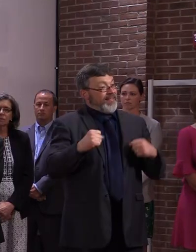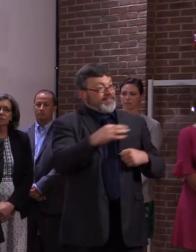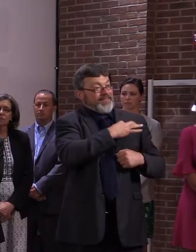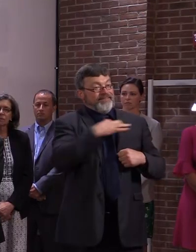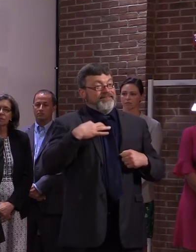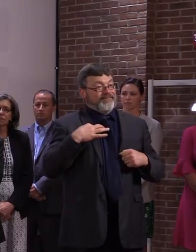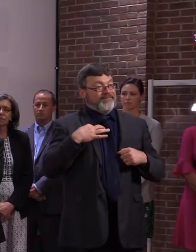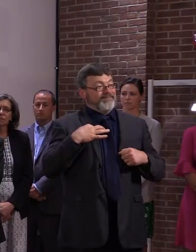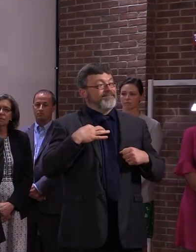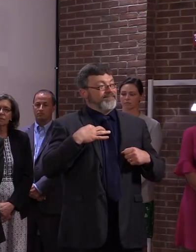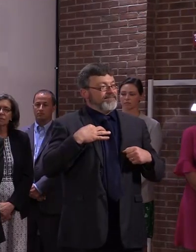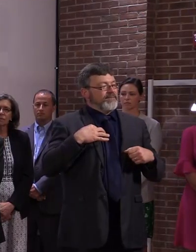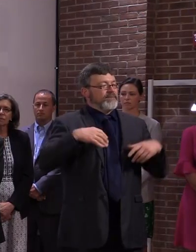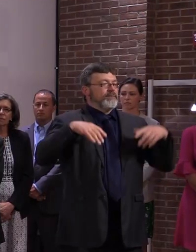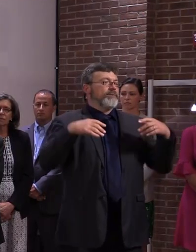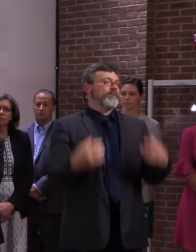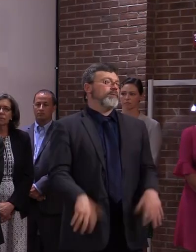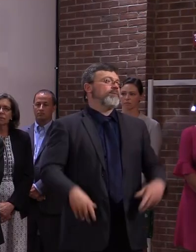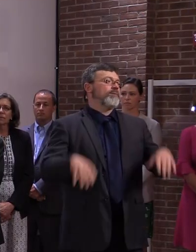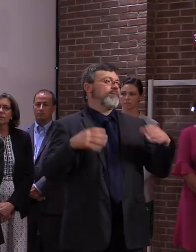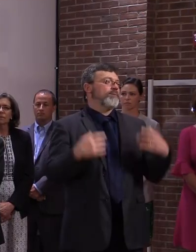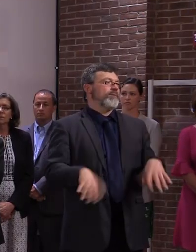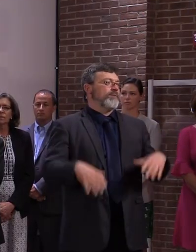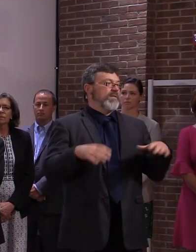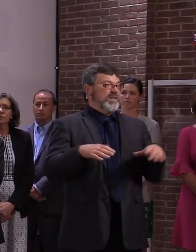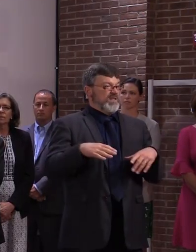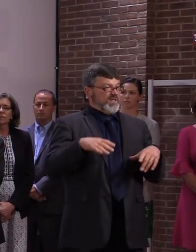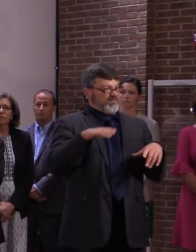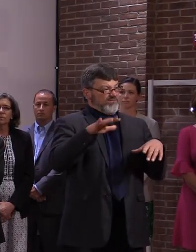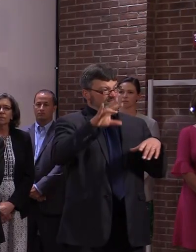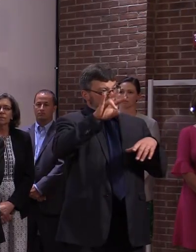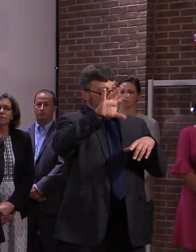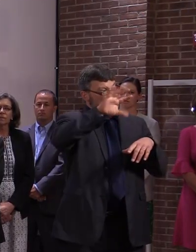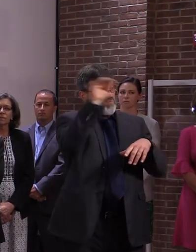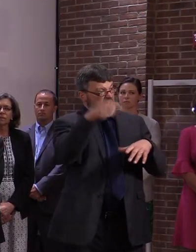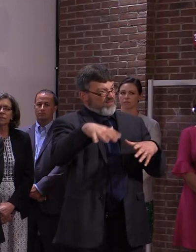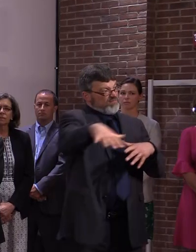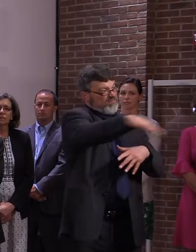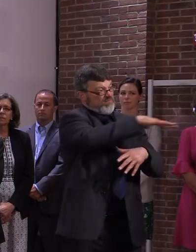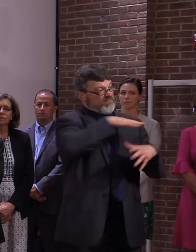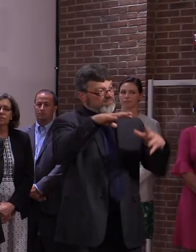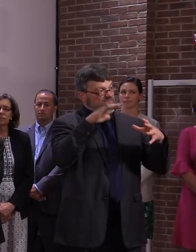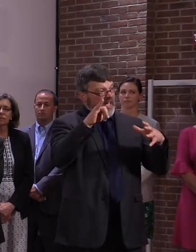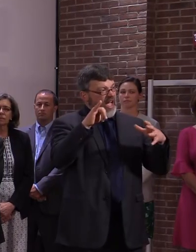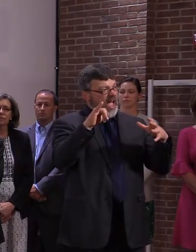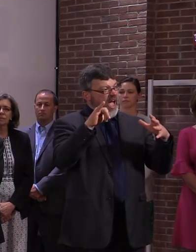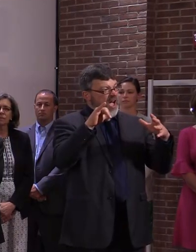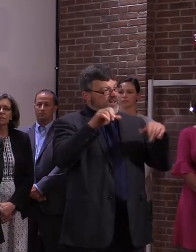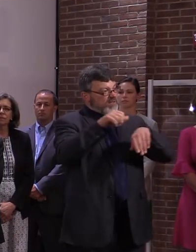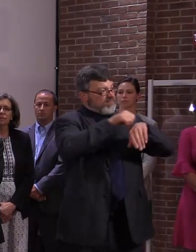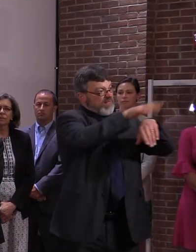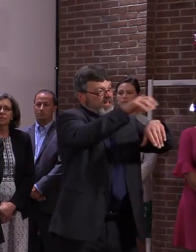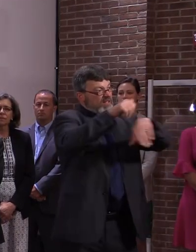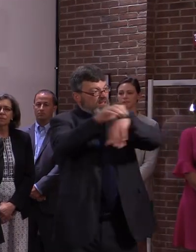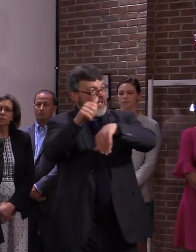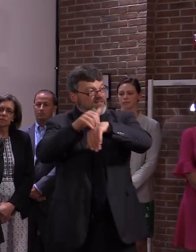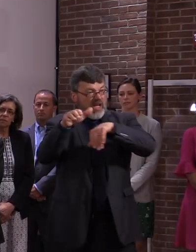recognition, about three quarters of whom have been deployed to COVID-19 work for many months